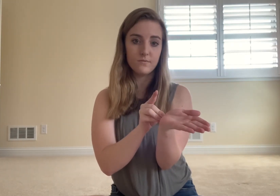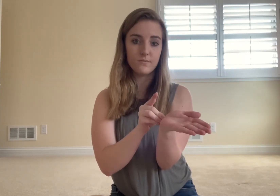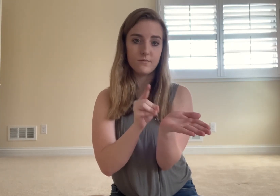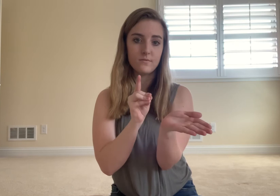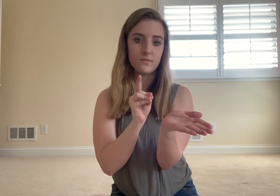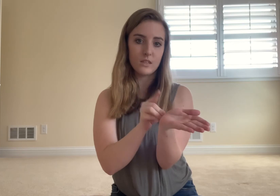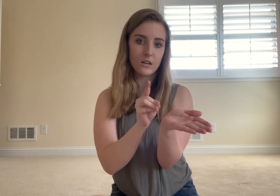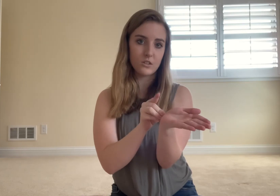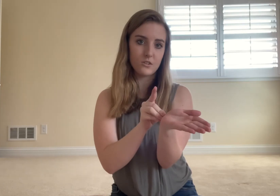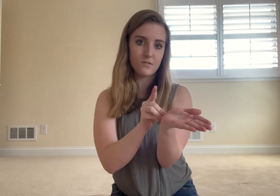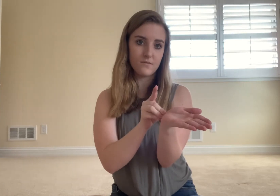Doctor.